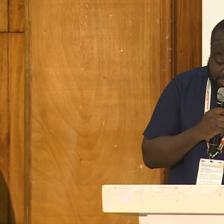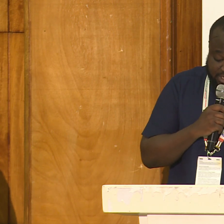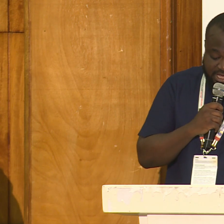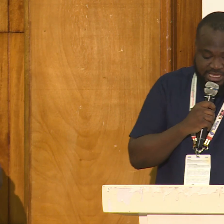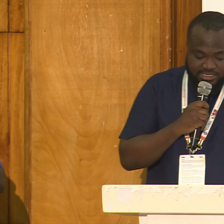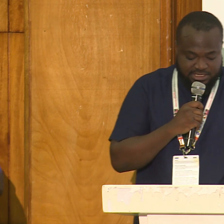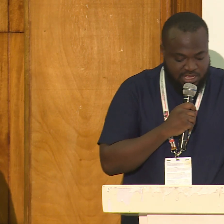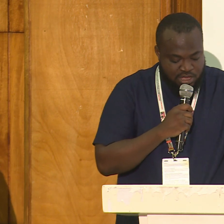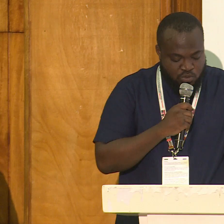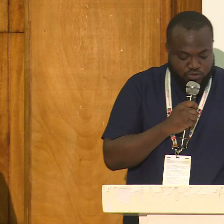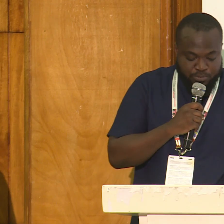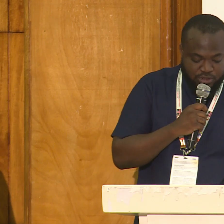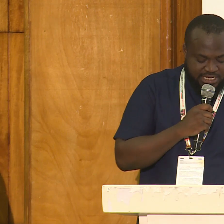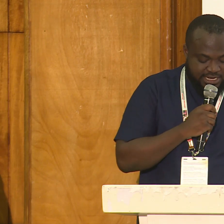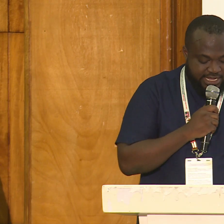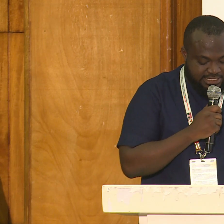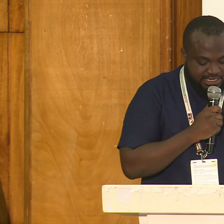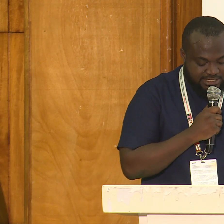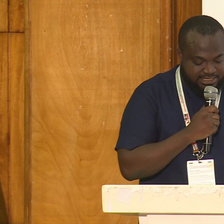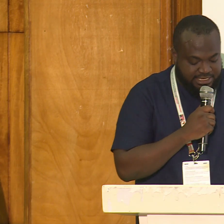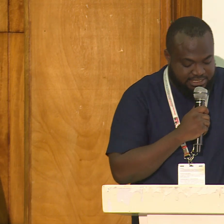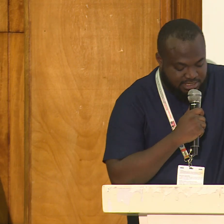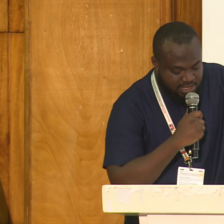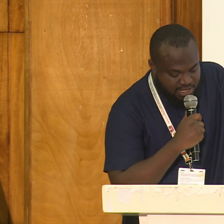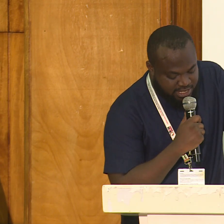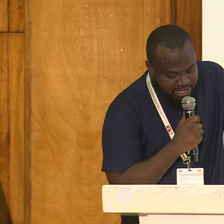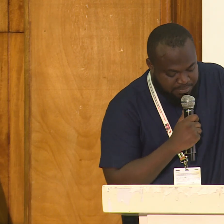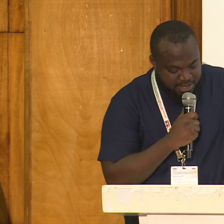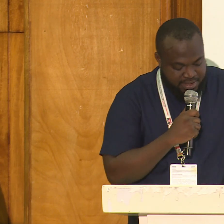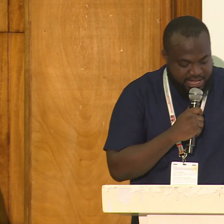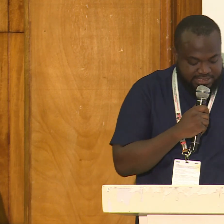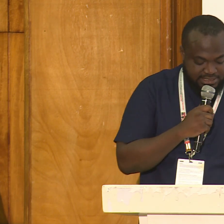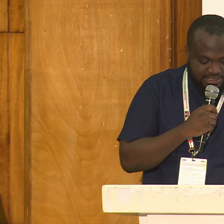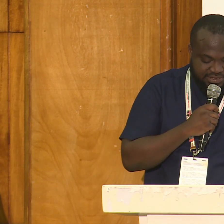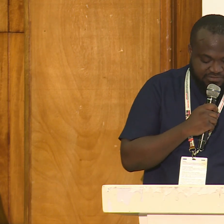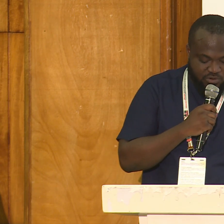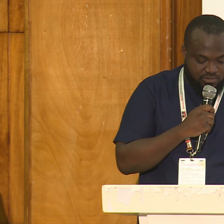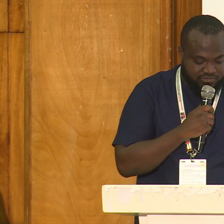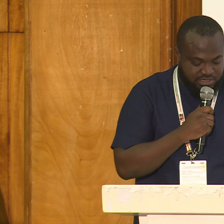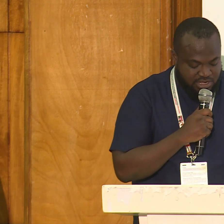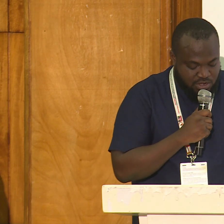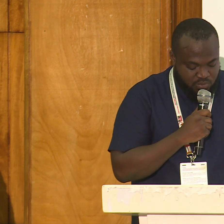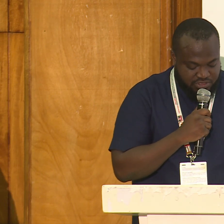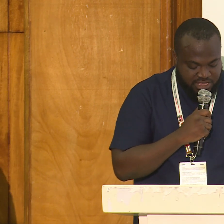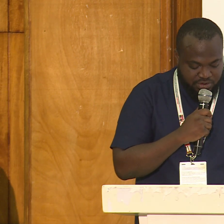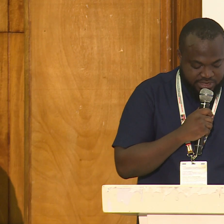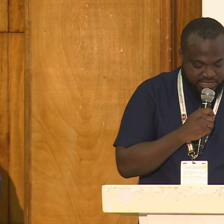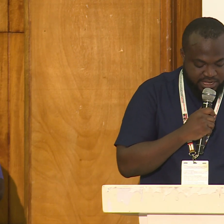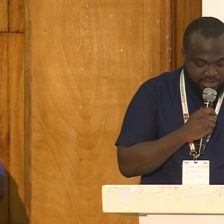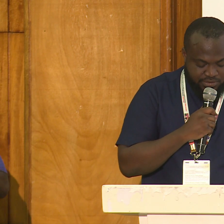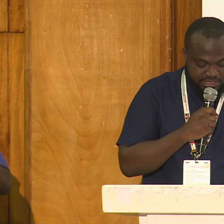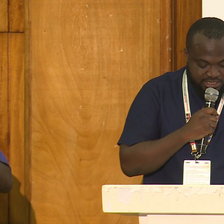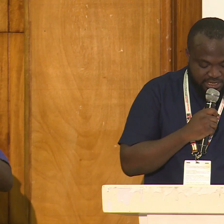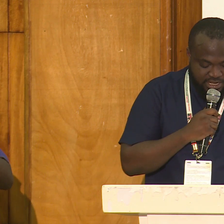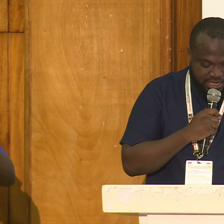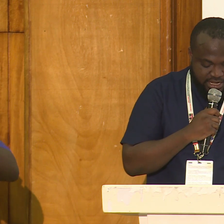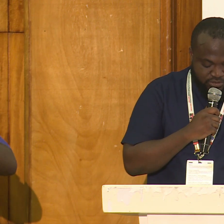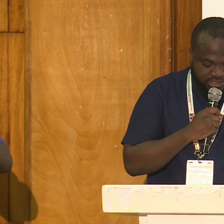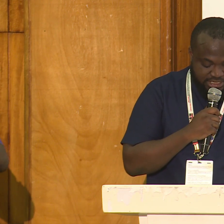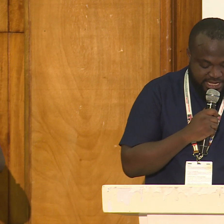the first case was reported in 1986, and the epidemic has since evolved with